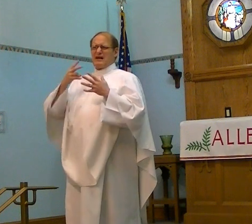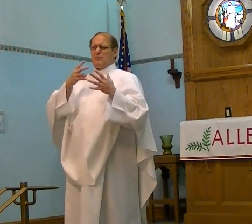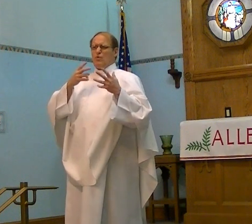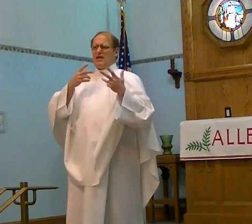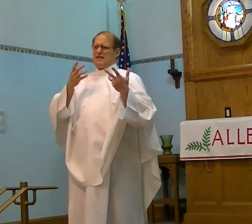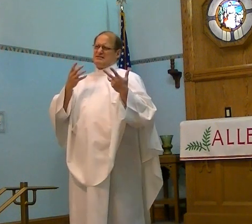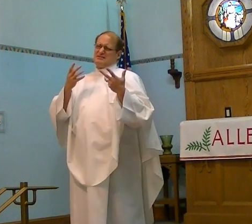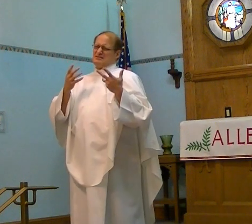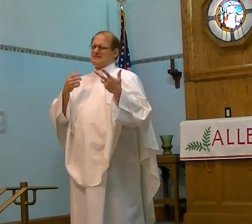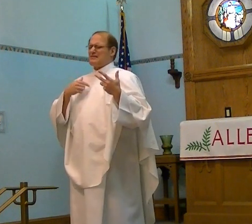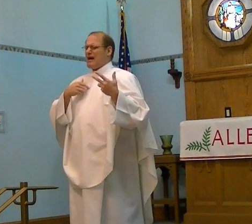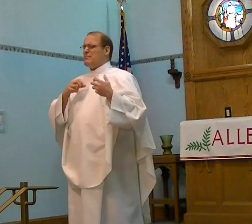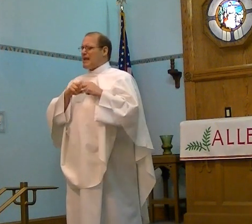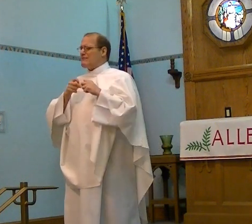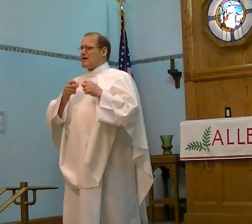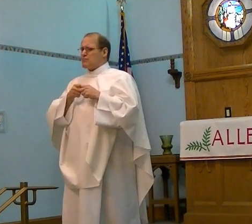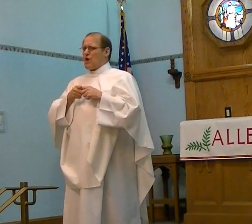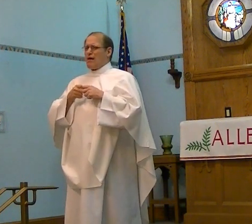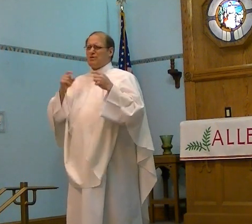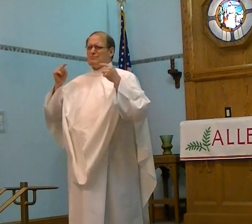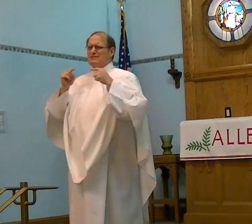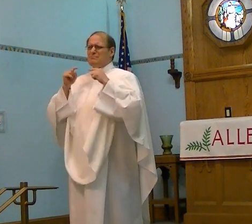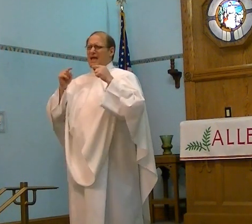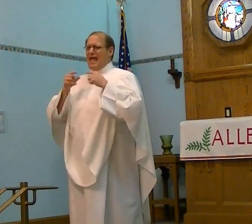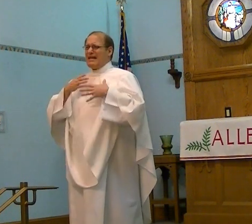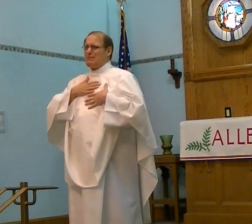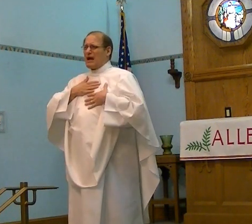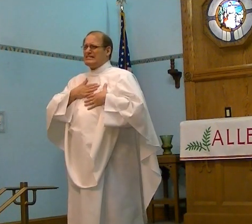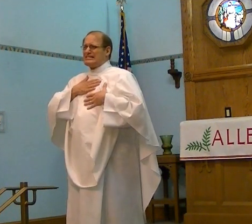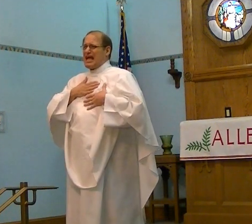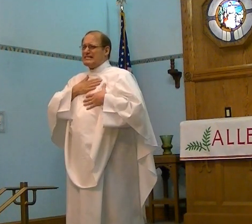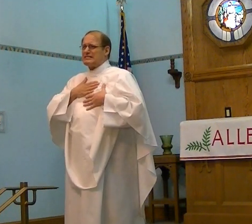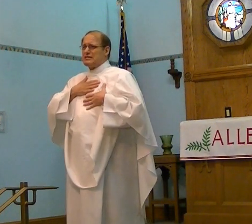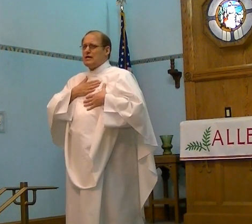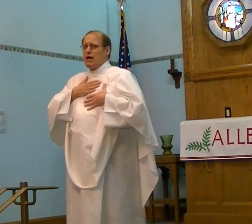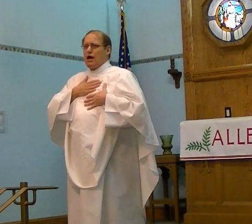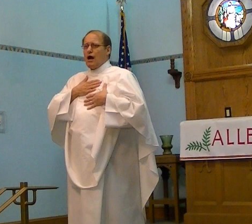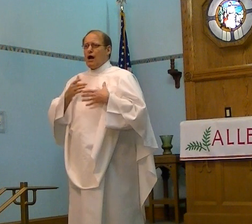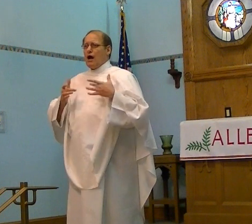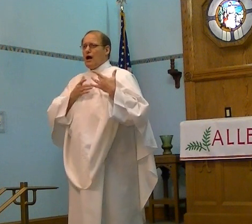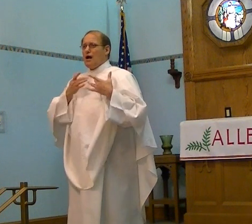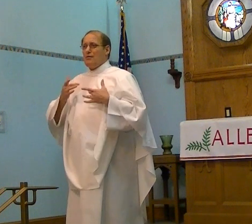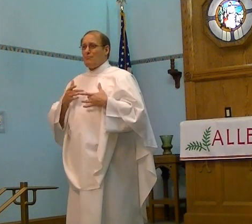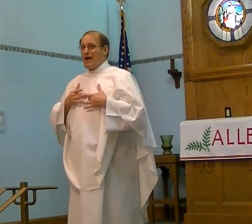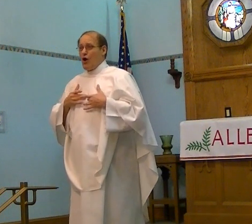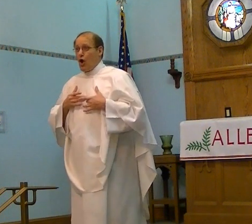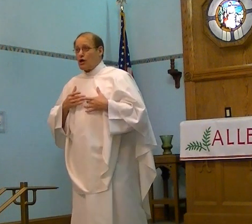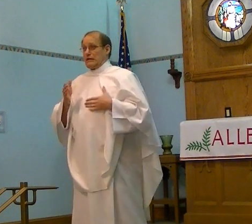couple weeks. I've been having problems, some pain in my chest. My heart